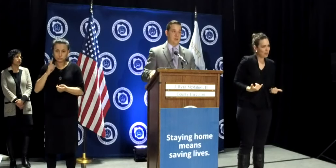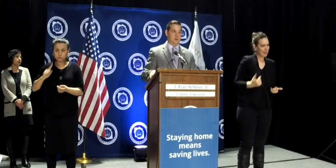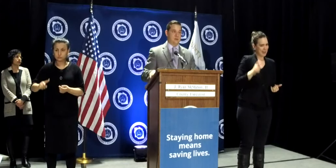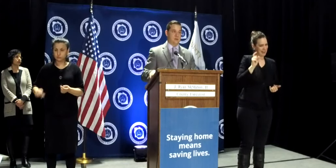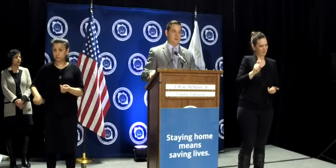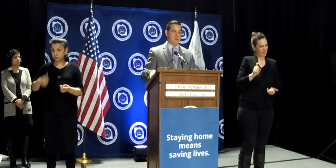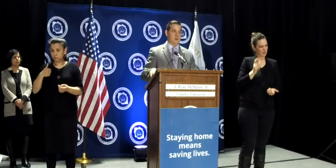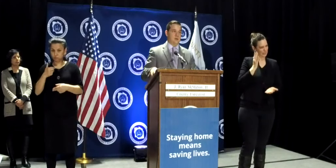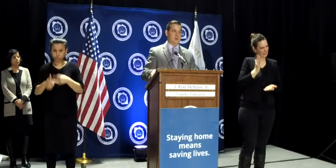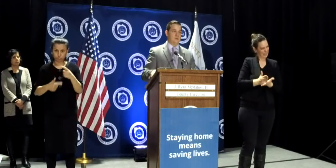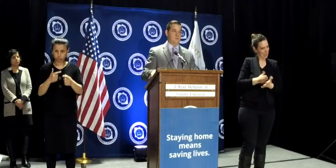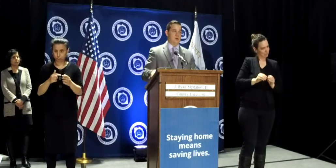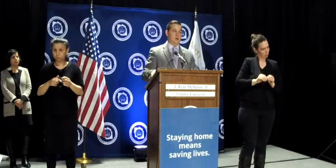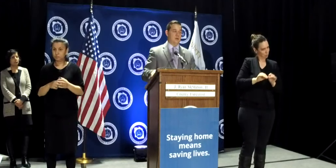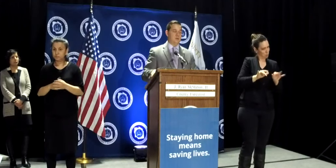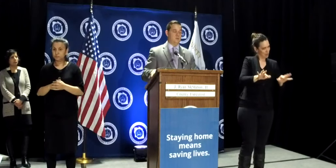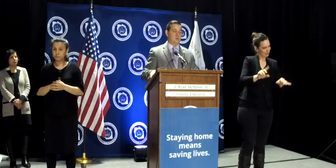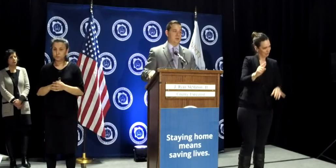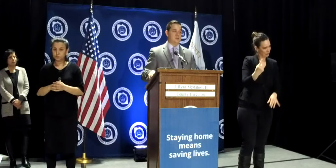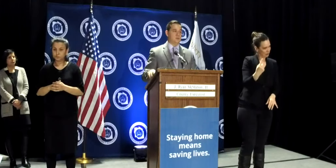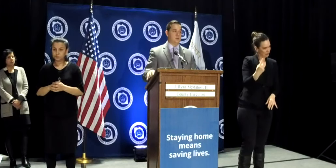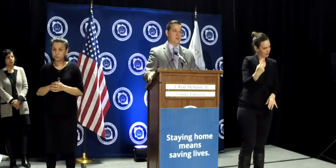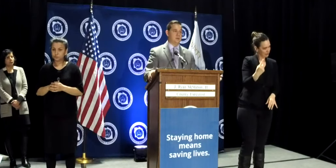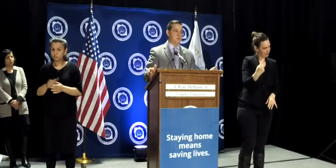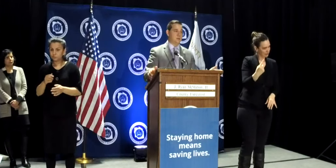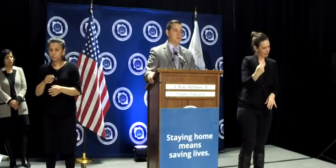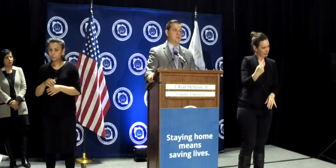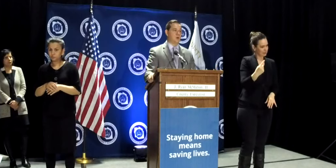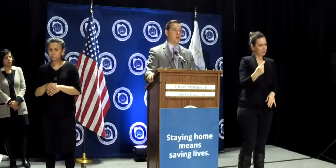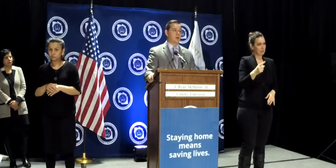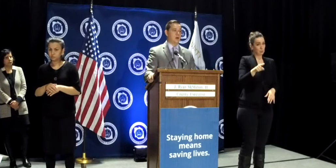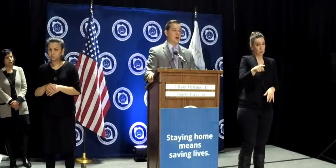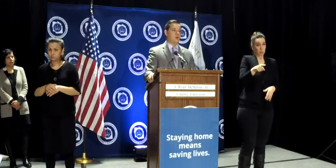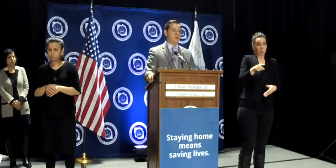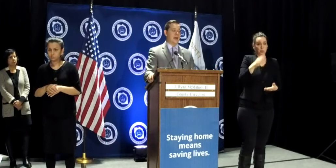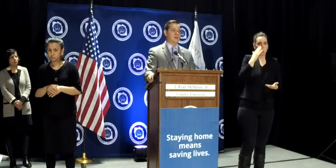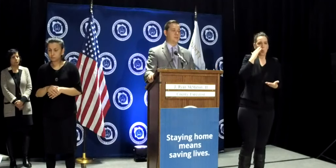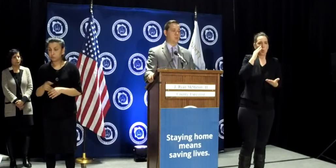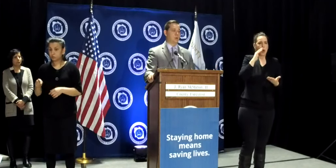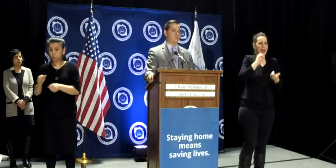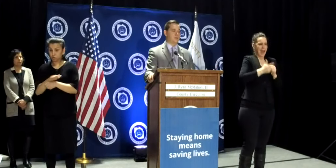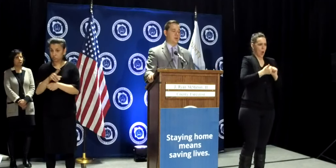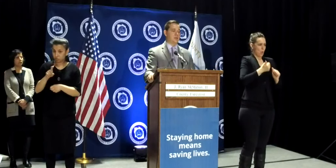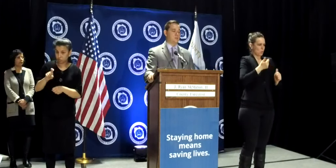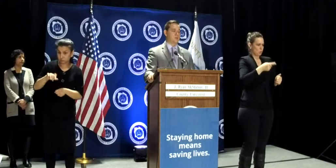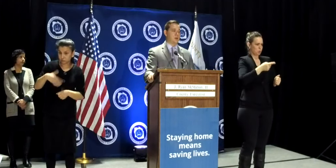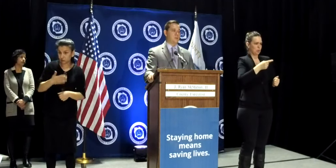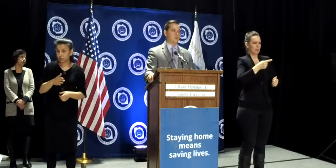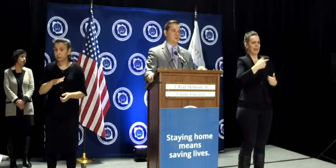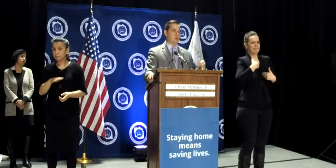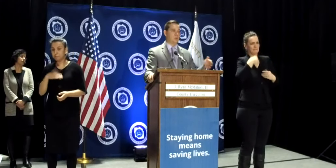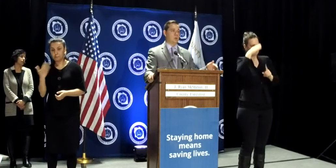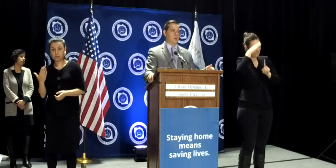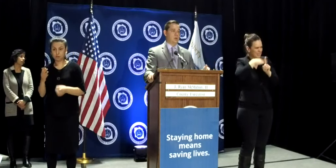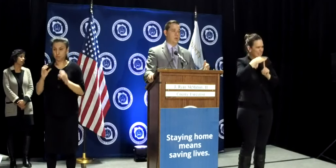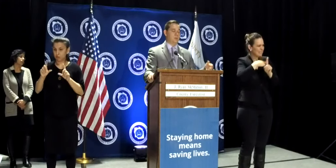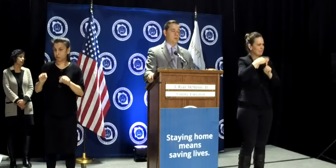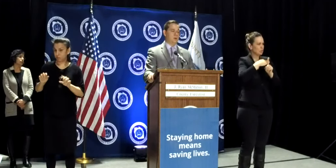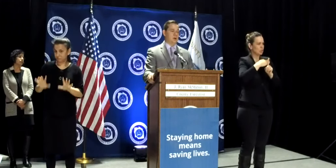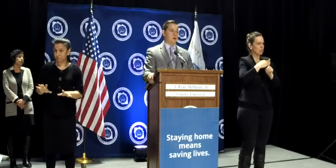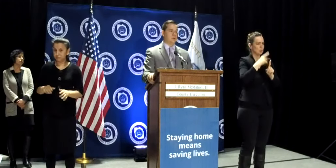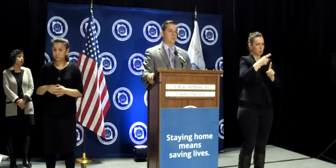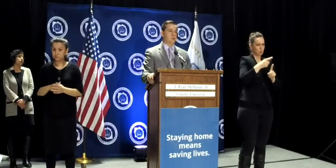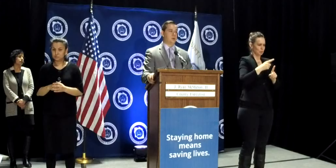the virus for the next 2 weeks. I mean, so we got these programs to try to keep these companies afloat,